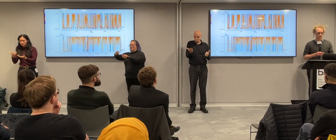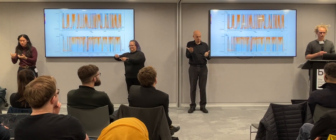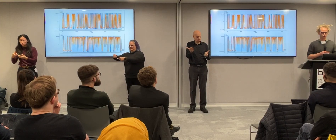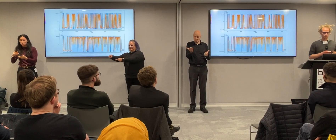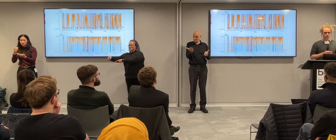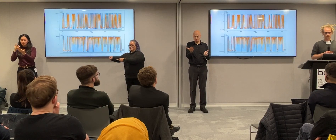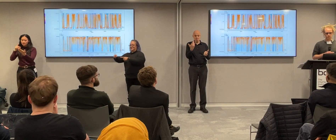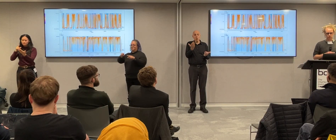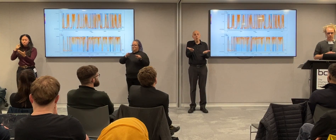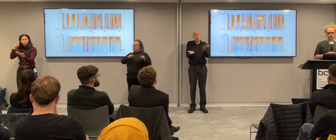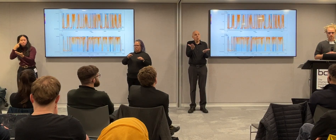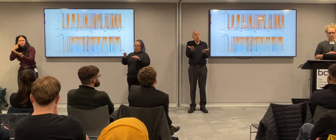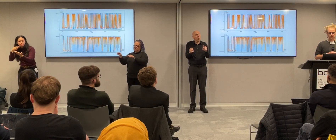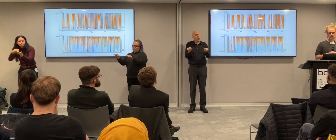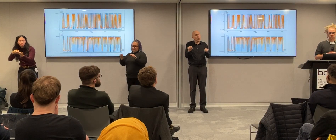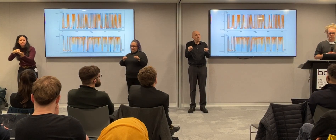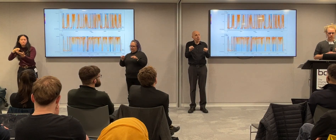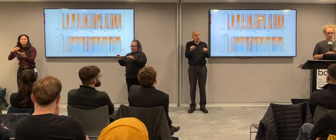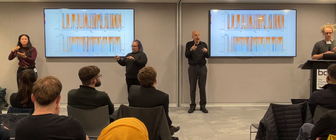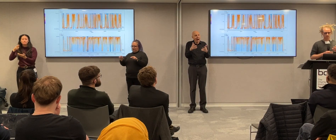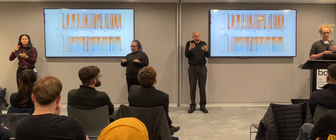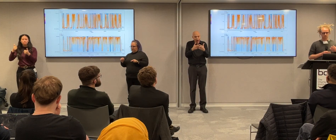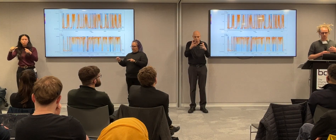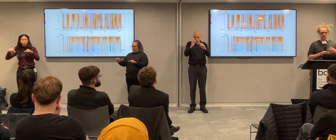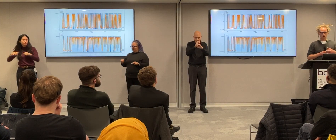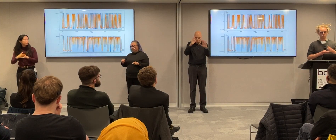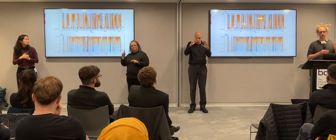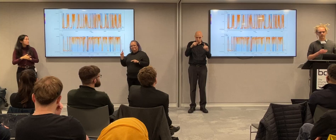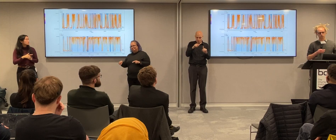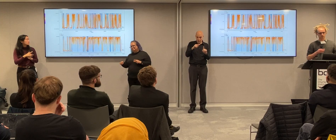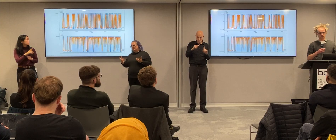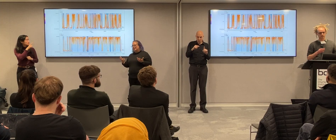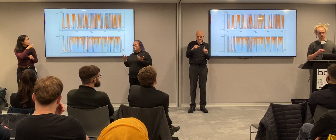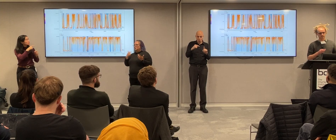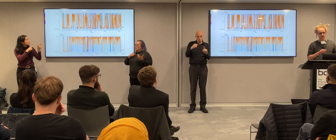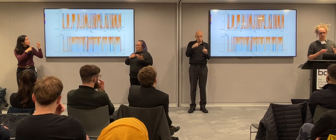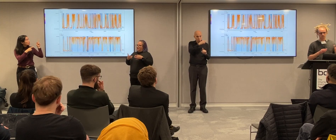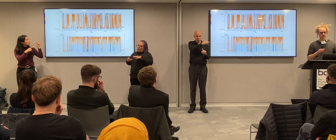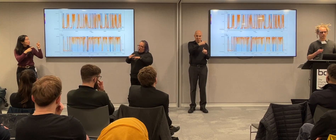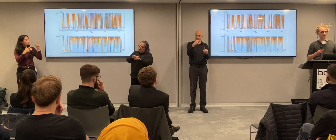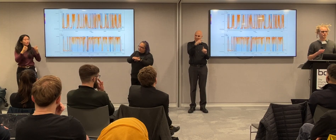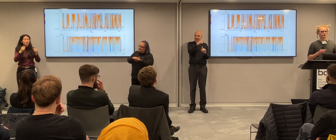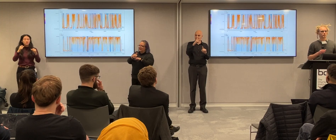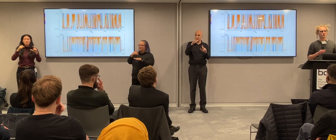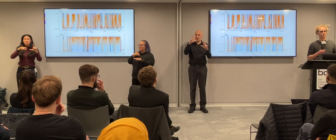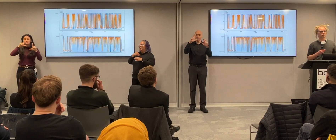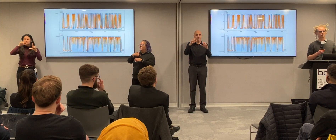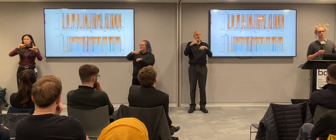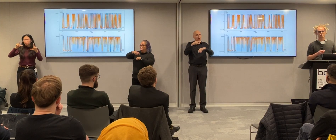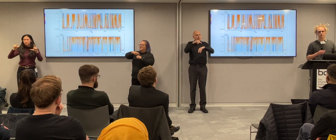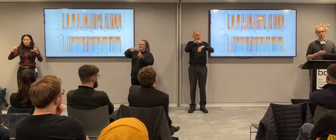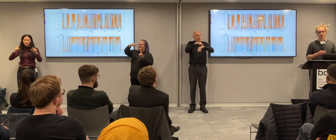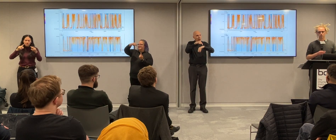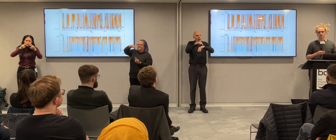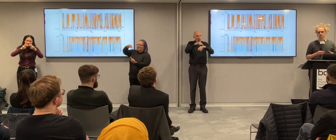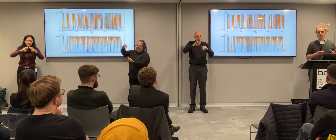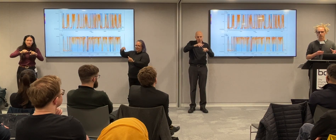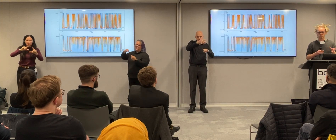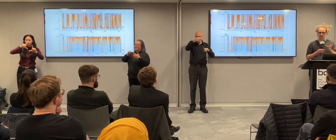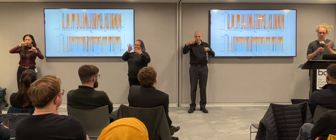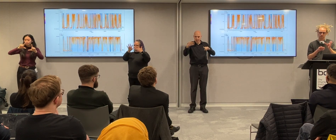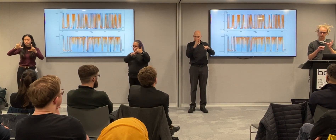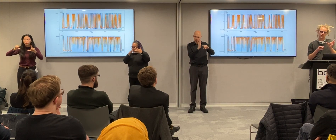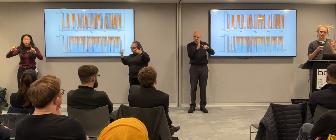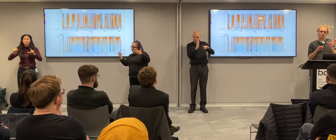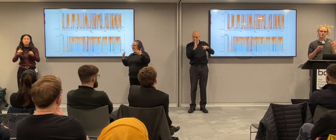visualizing our model's predictions. We overlay, we create like time series plots where